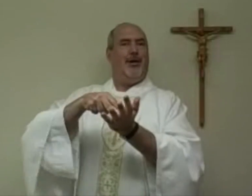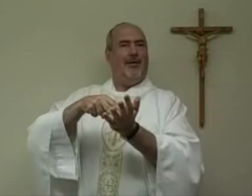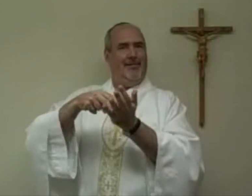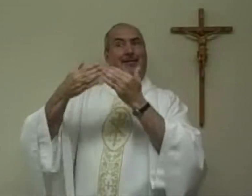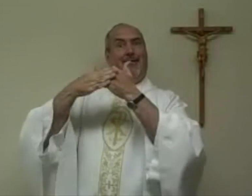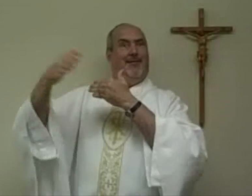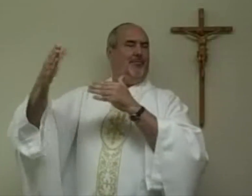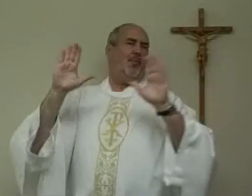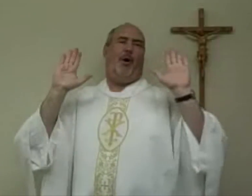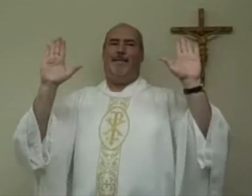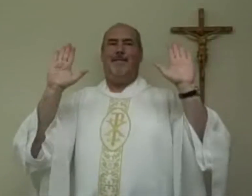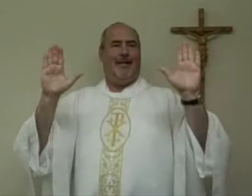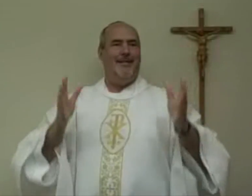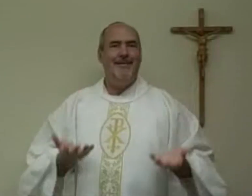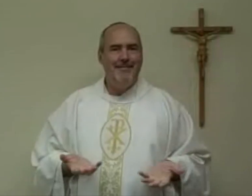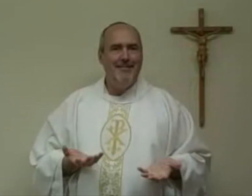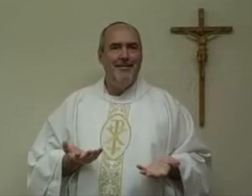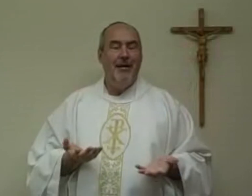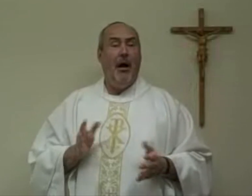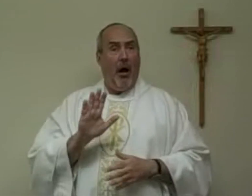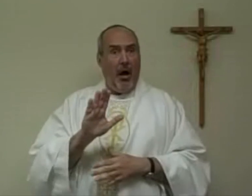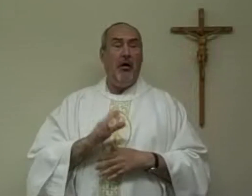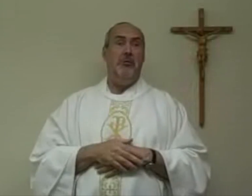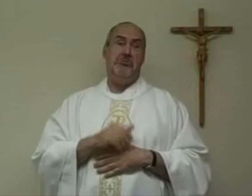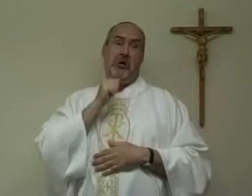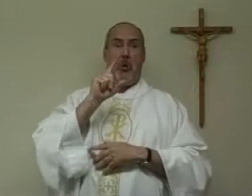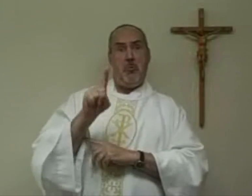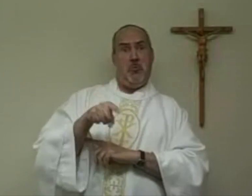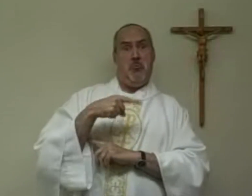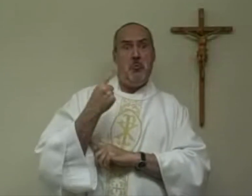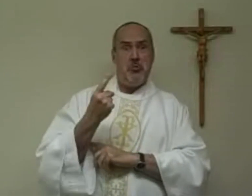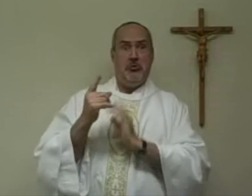transfigured, knowing that when he rose, that it would be wonderful.